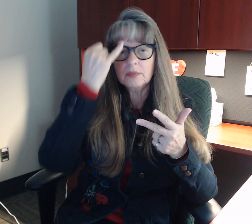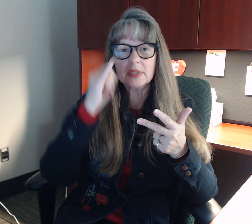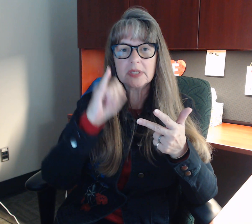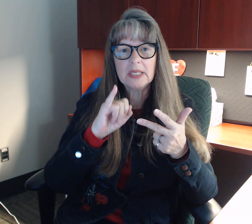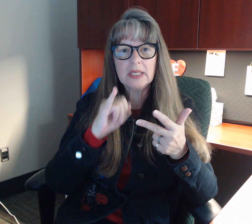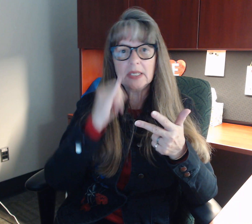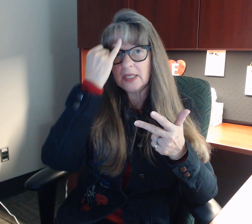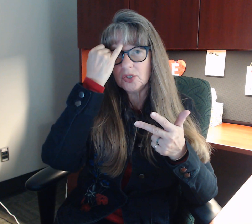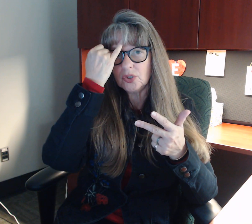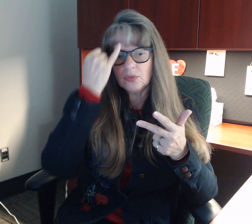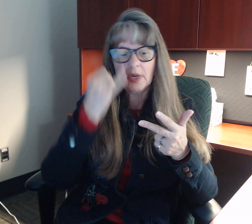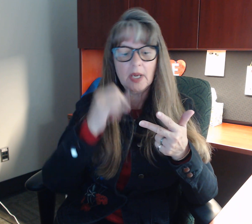is India, Hindu,